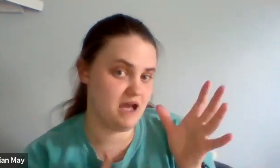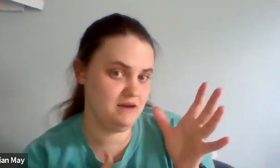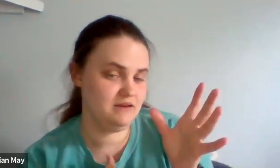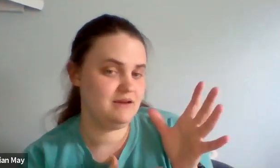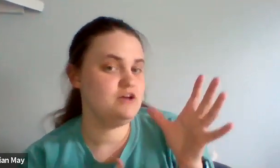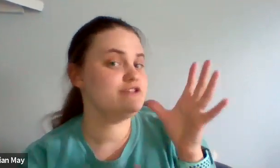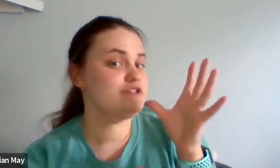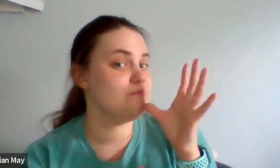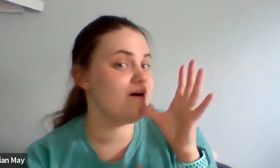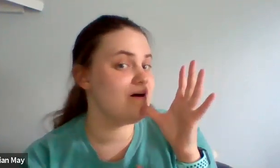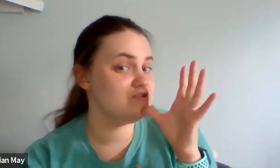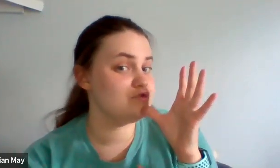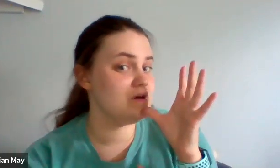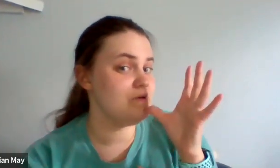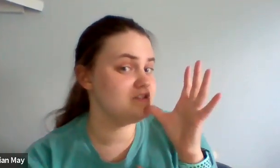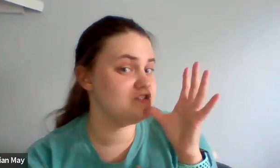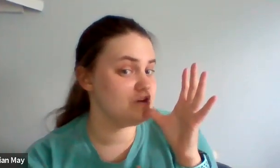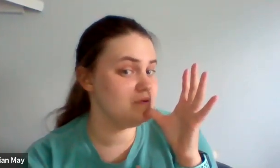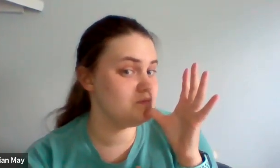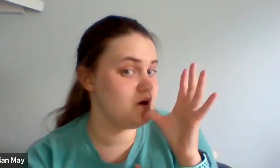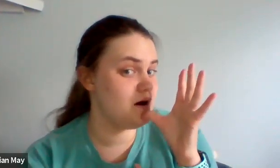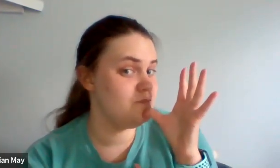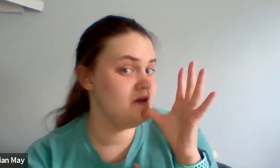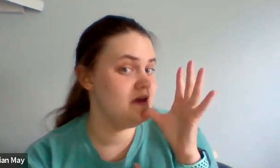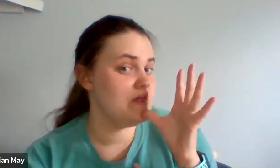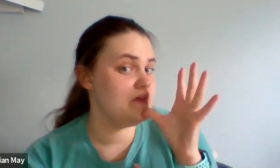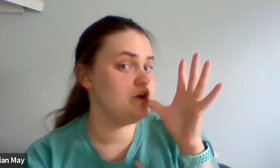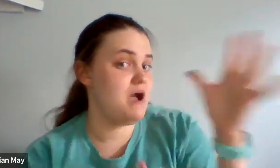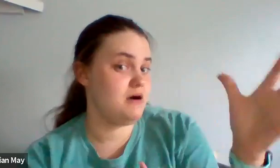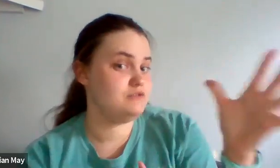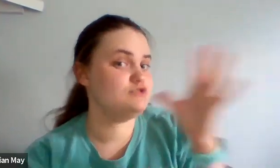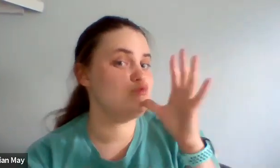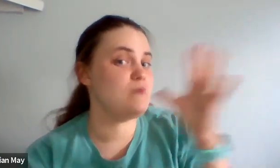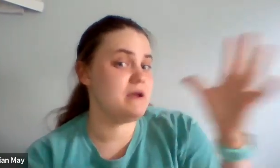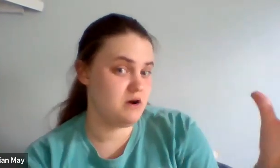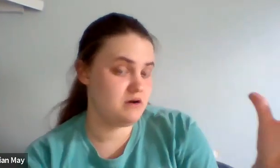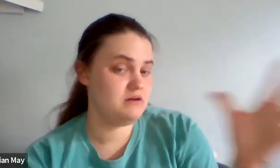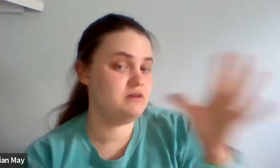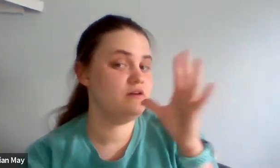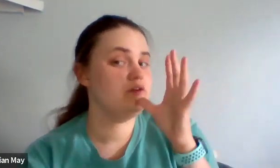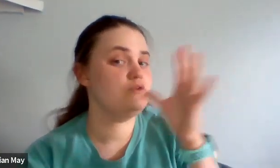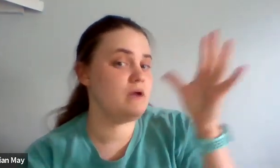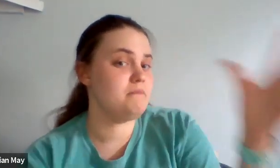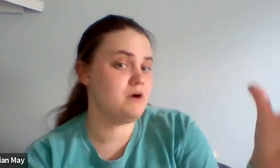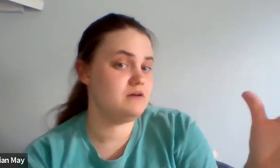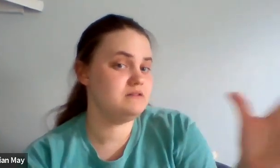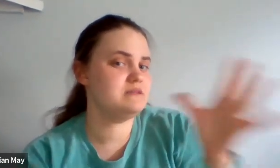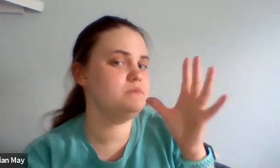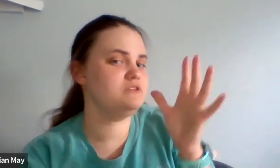dad. So grandma is going to start with mom, and then you go out. So grandma. Some people just